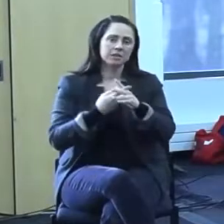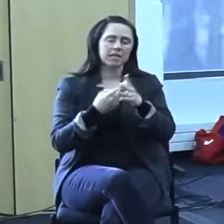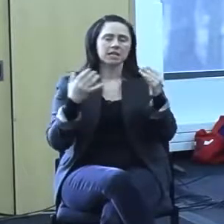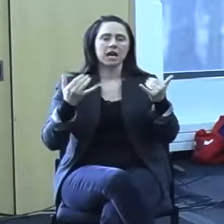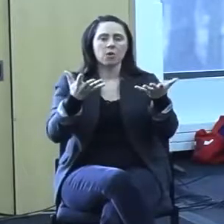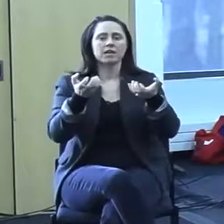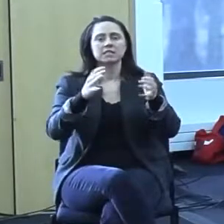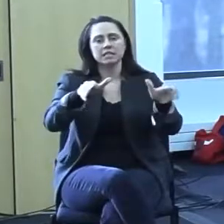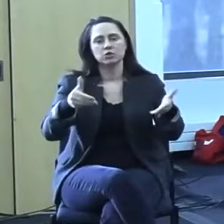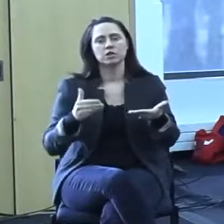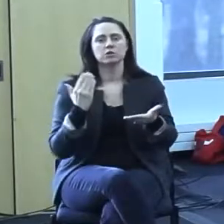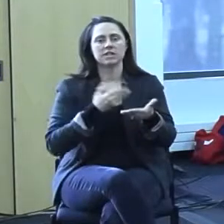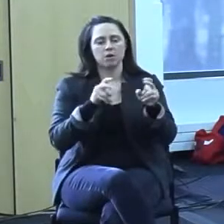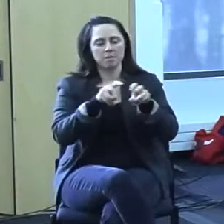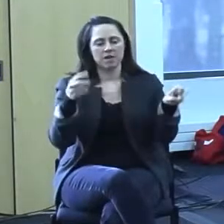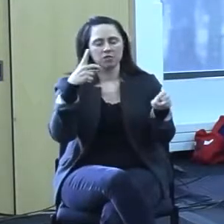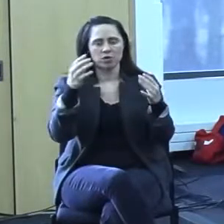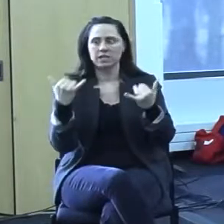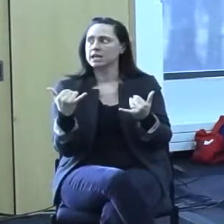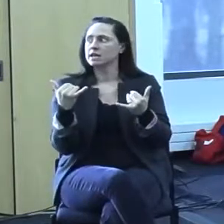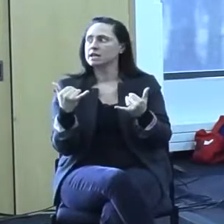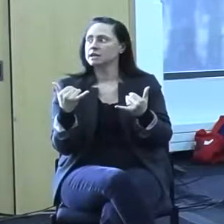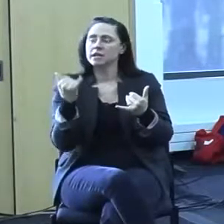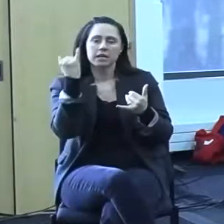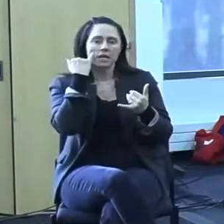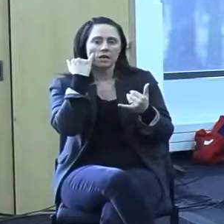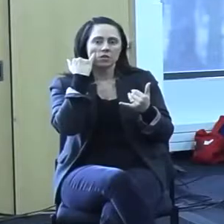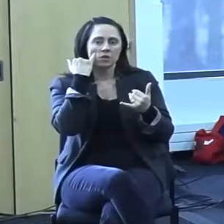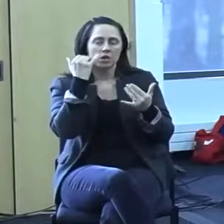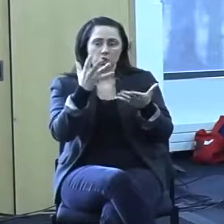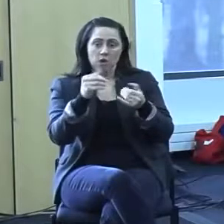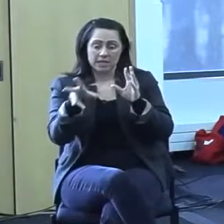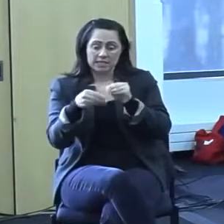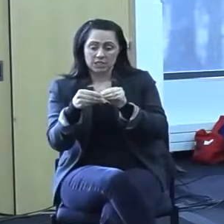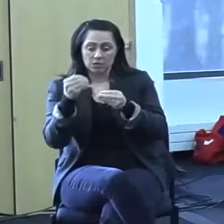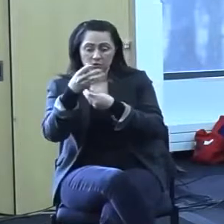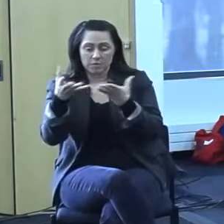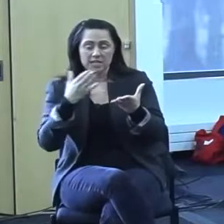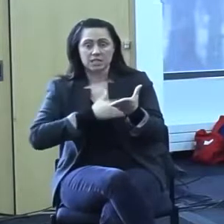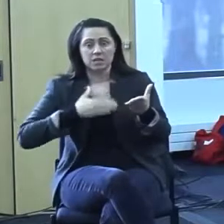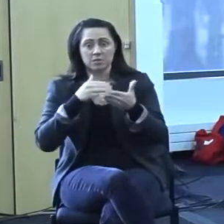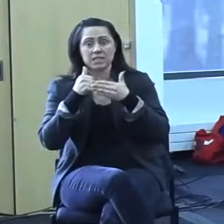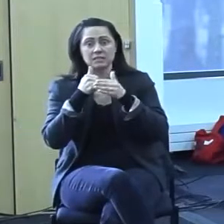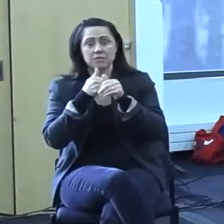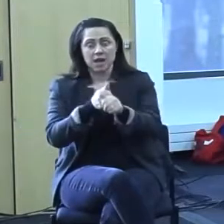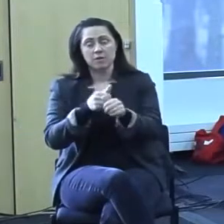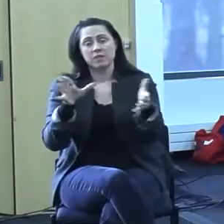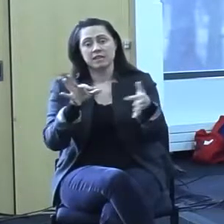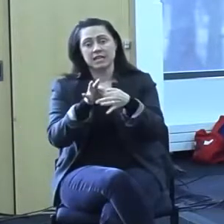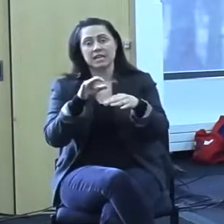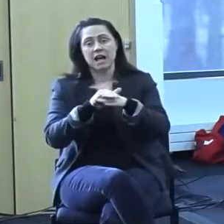like to introduce our panelists for today. If you would like additional information, please follow the link on the screen.